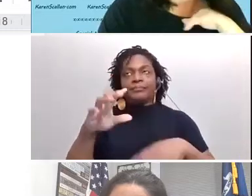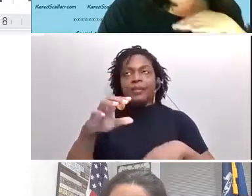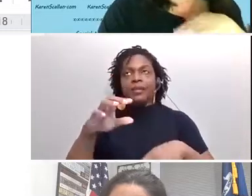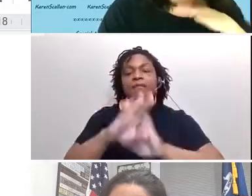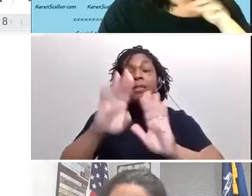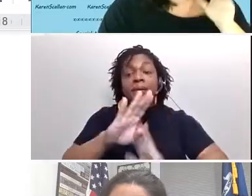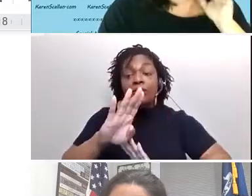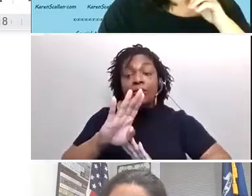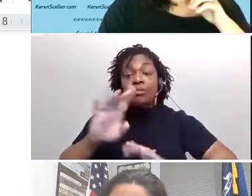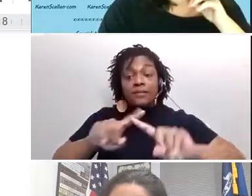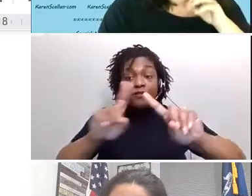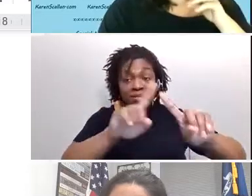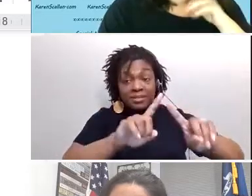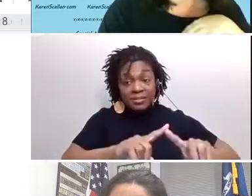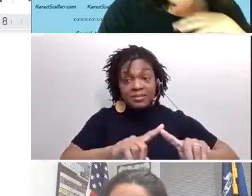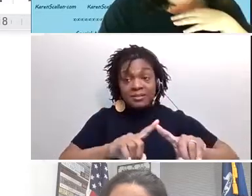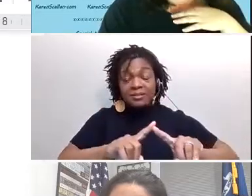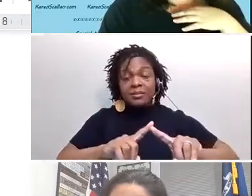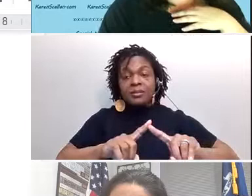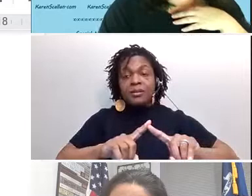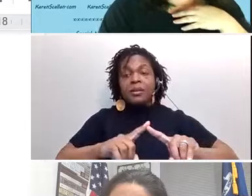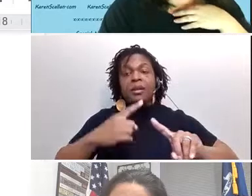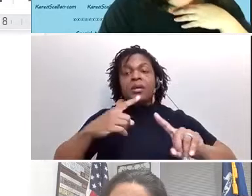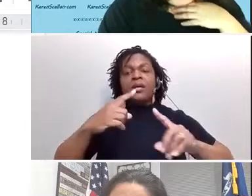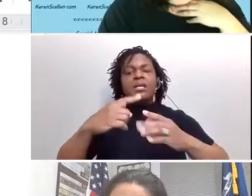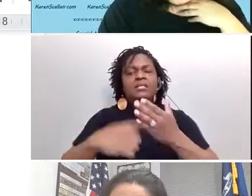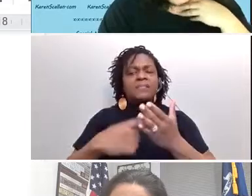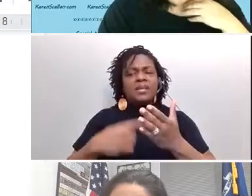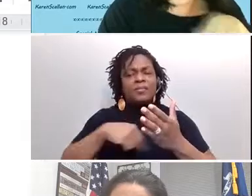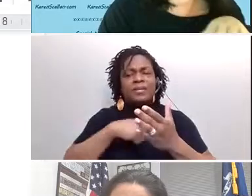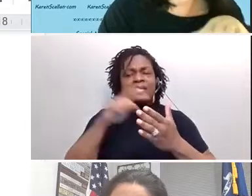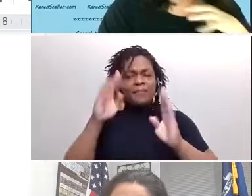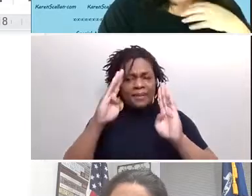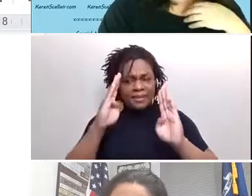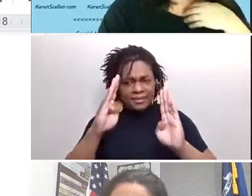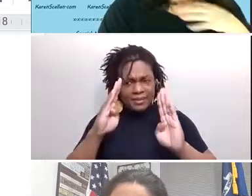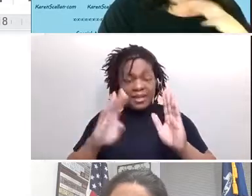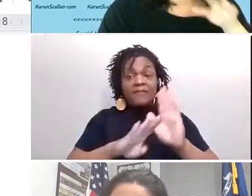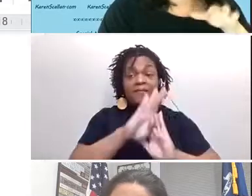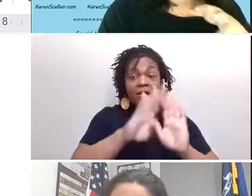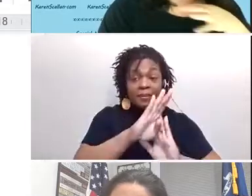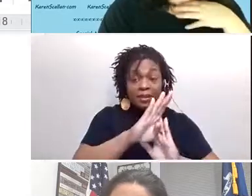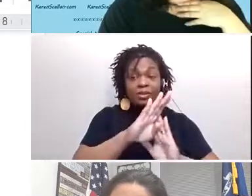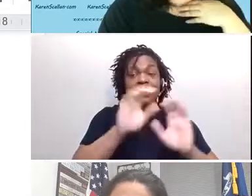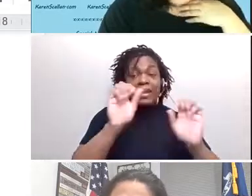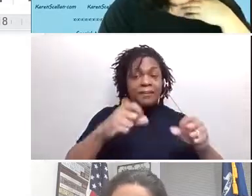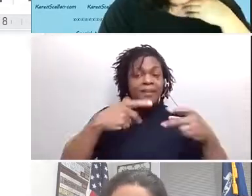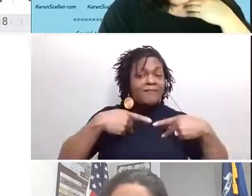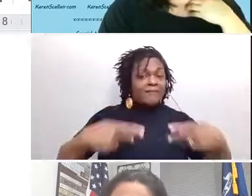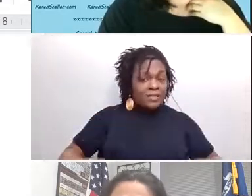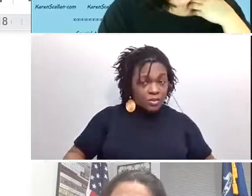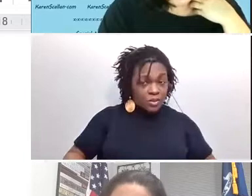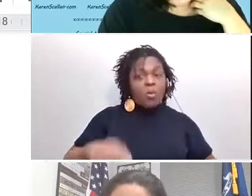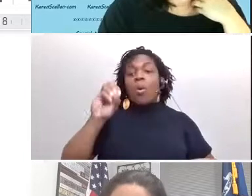paying attention to people with intellectual differences, because developmental could be physical or it could be